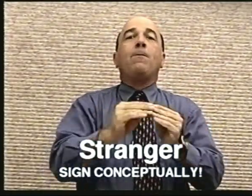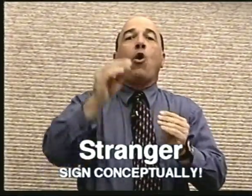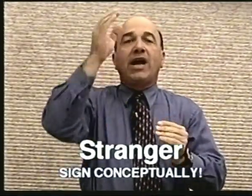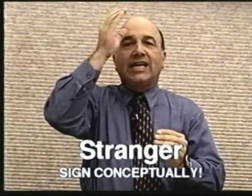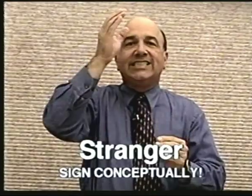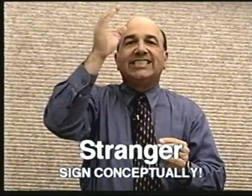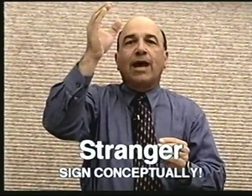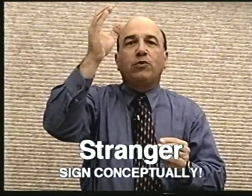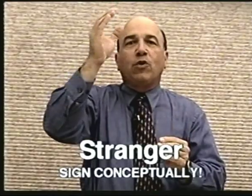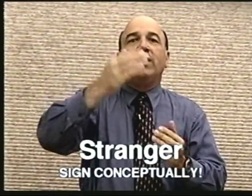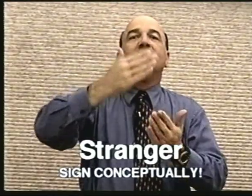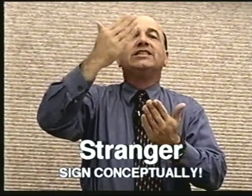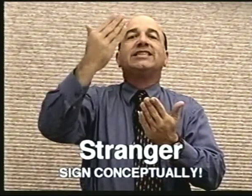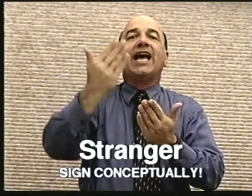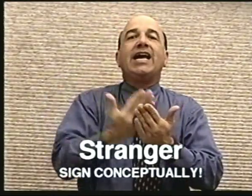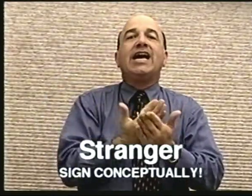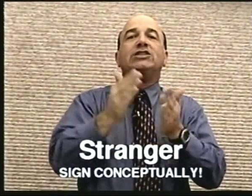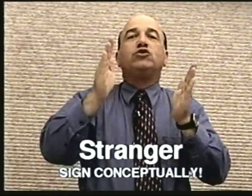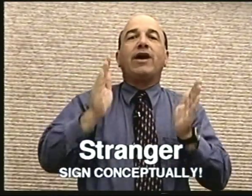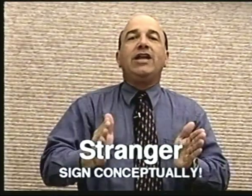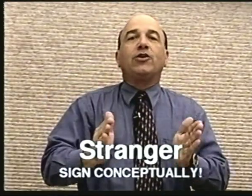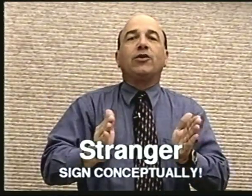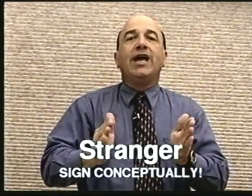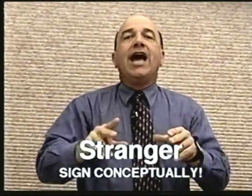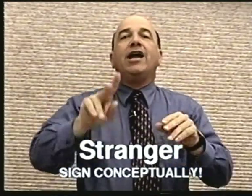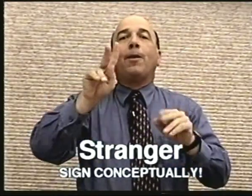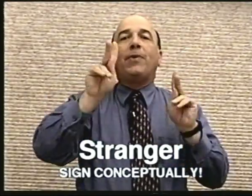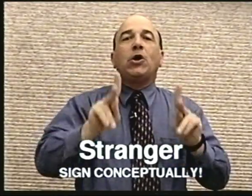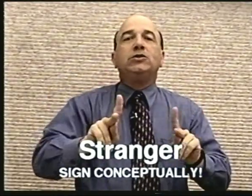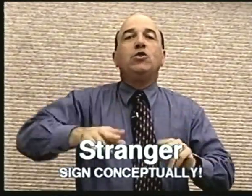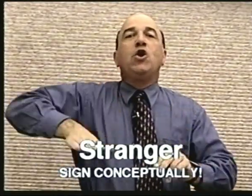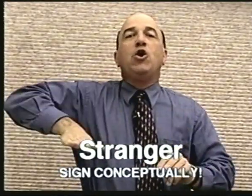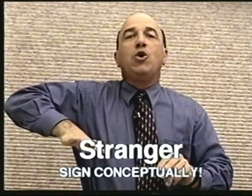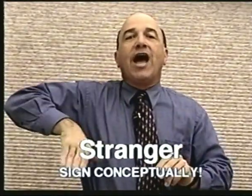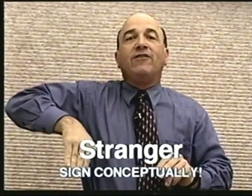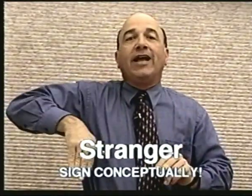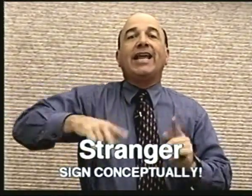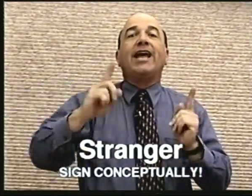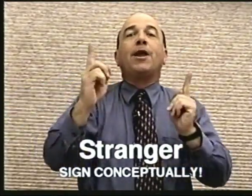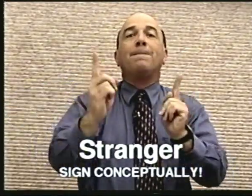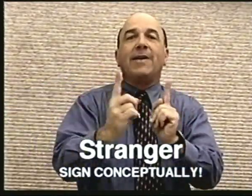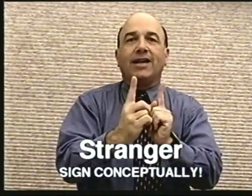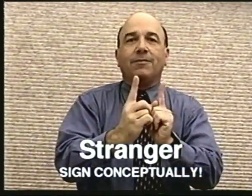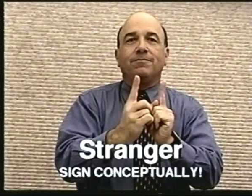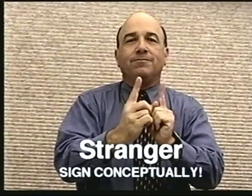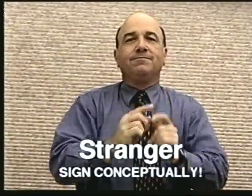more conceptual to say a stranger as a person you have not yet met.